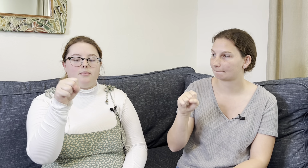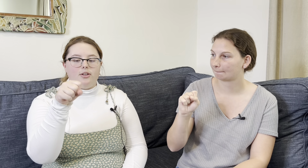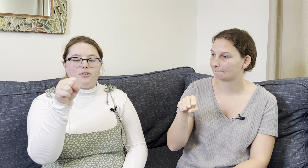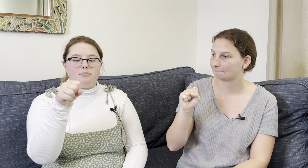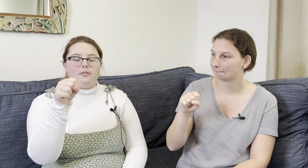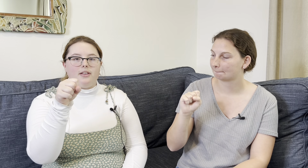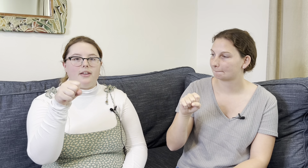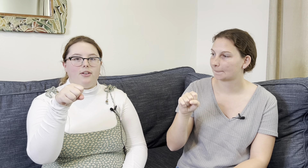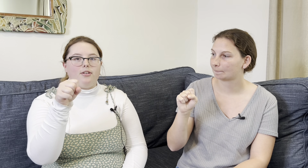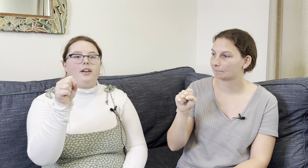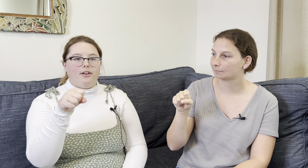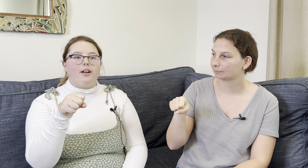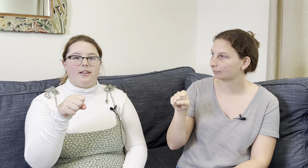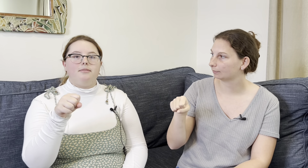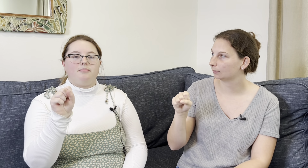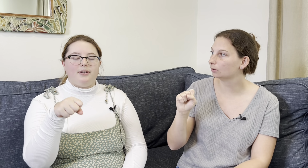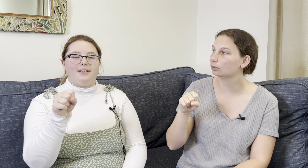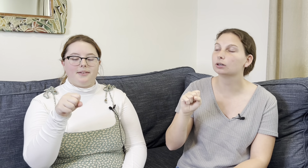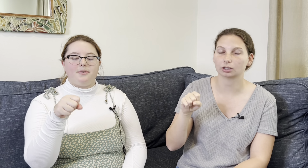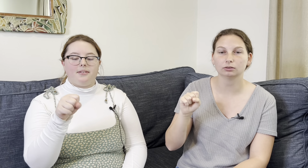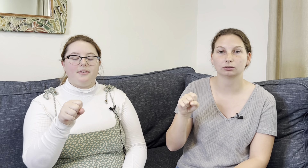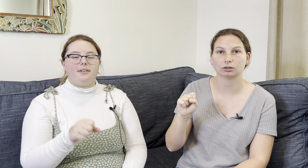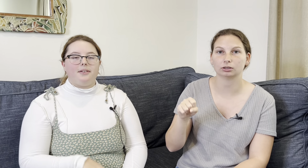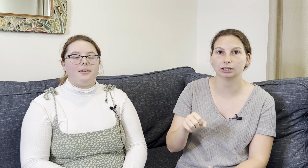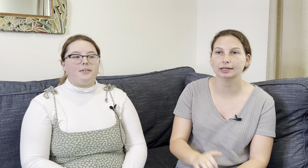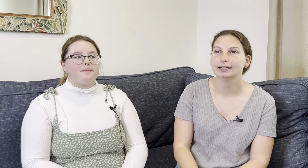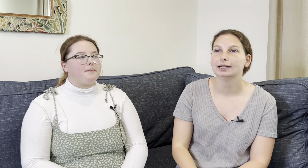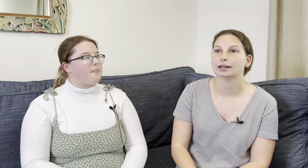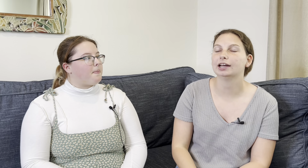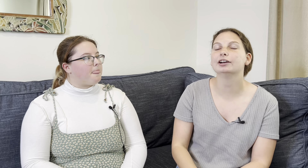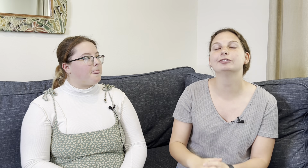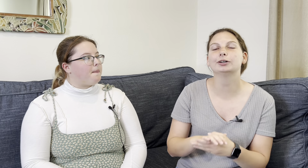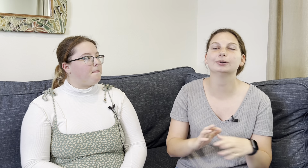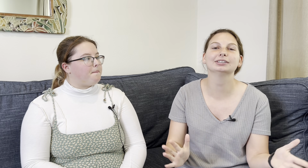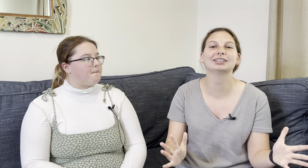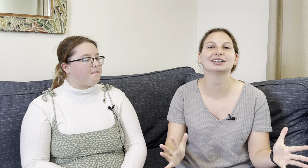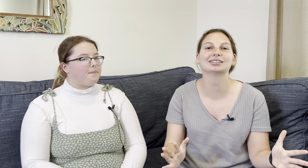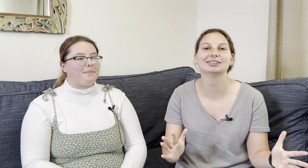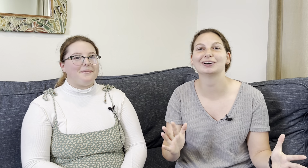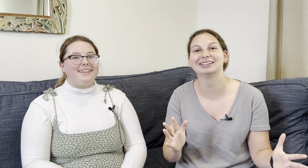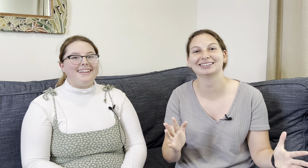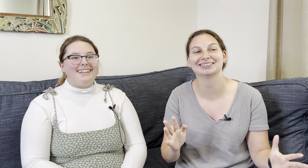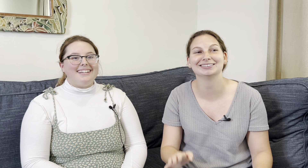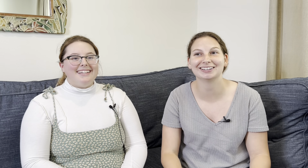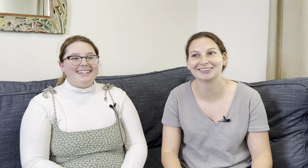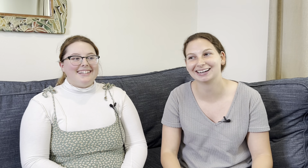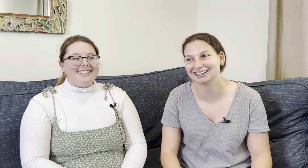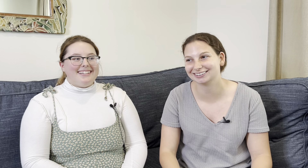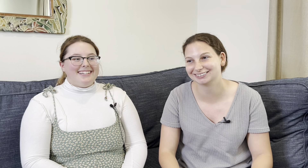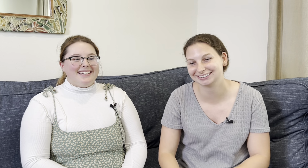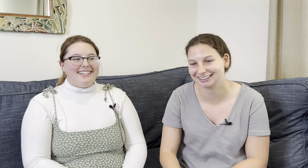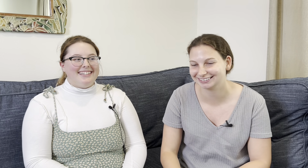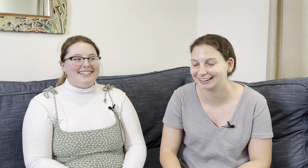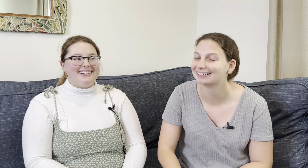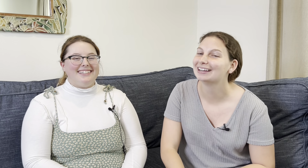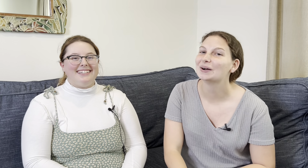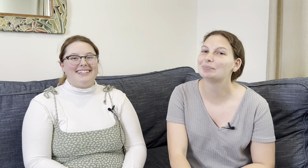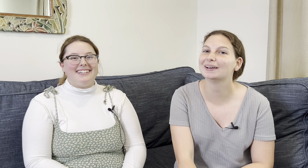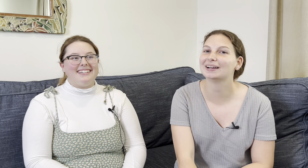just move it like you're nodding your head. Oh, yes. Okay. Alrighty. And of course, kids can nod yes and no. I understand that. But